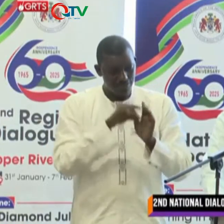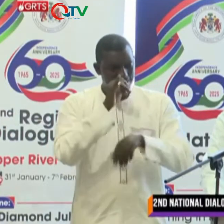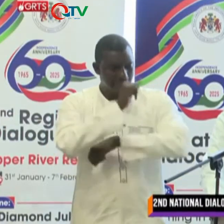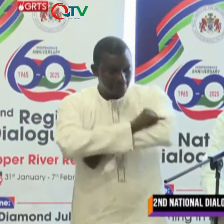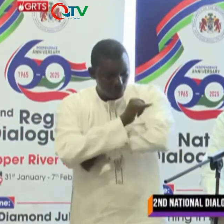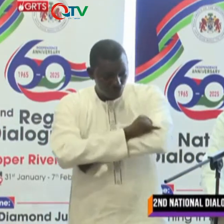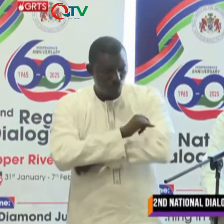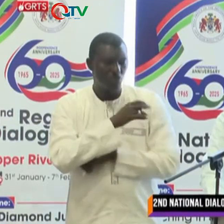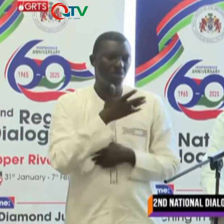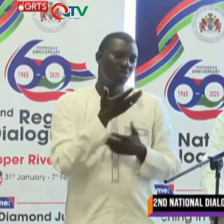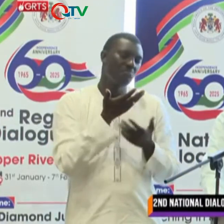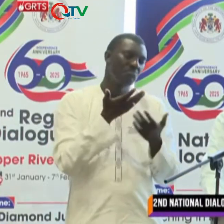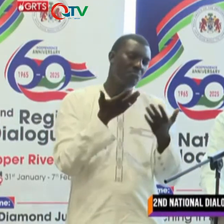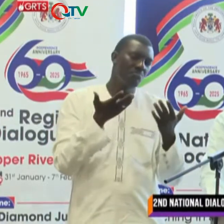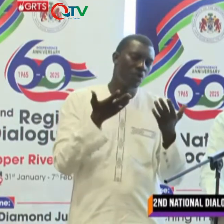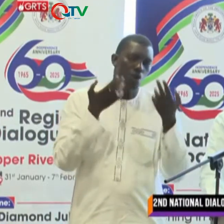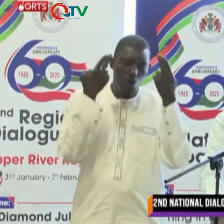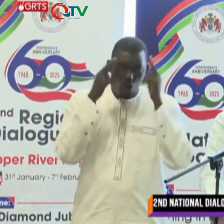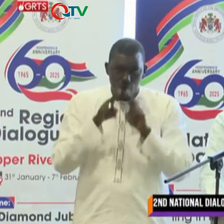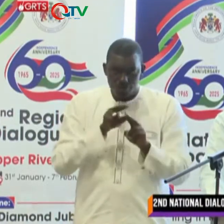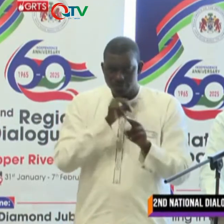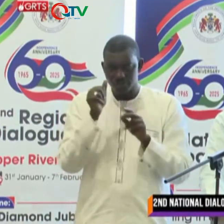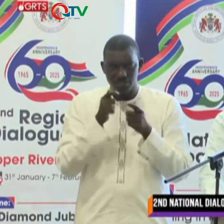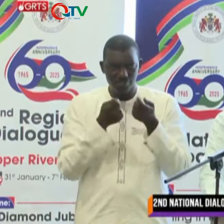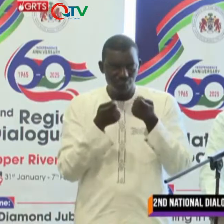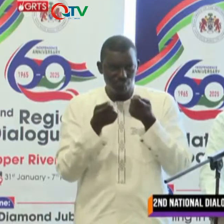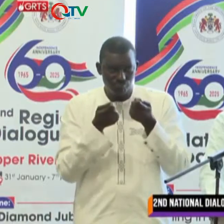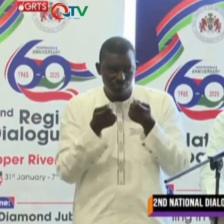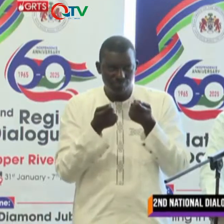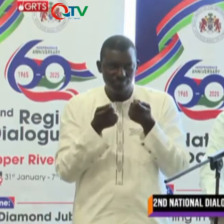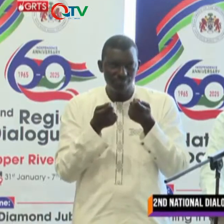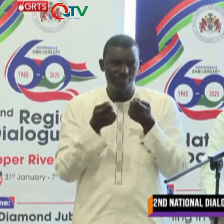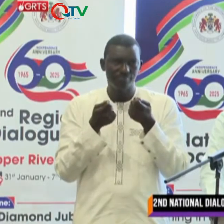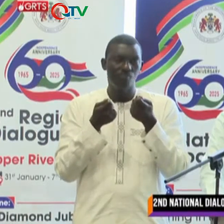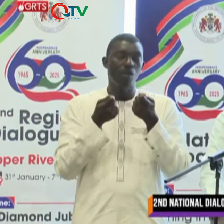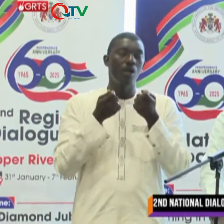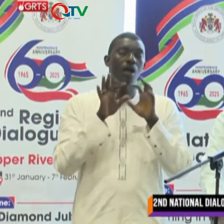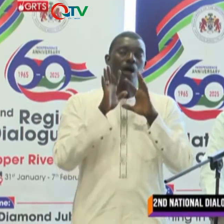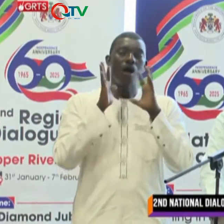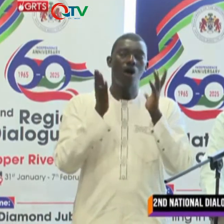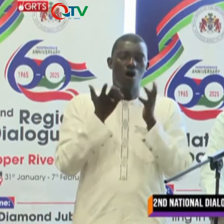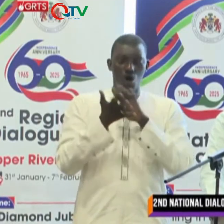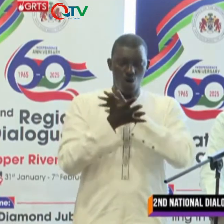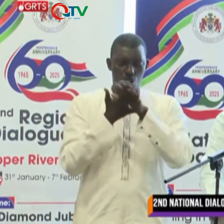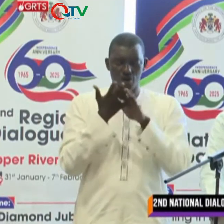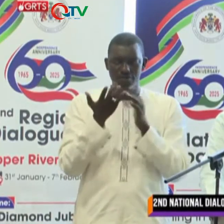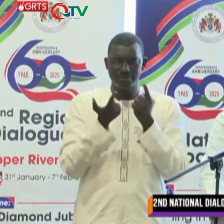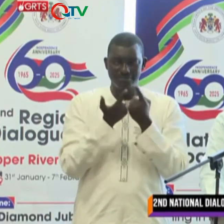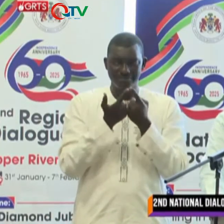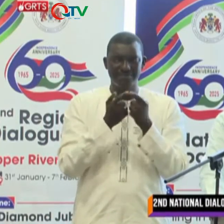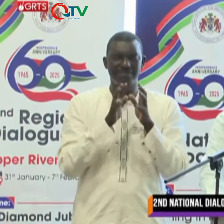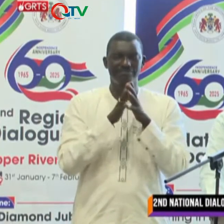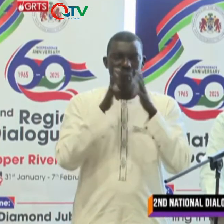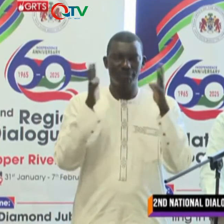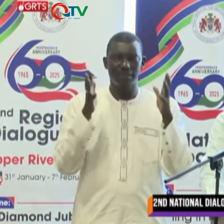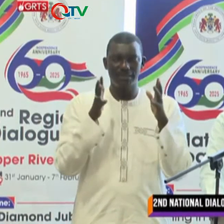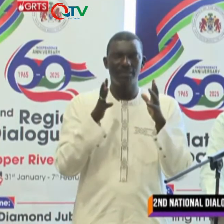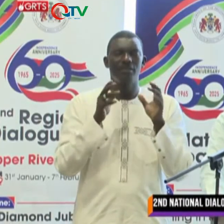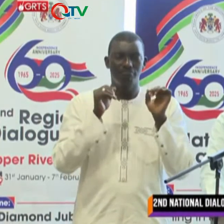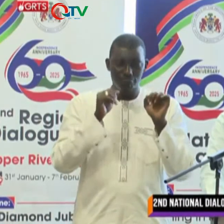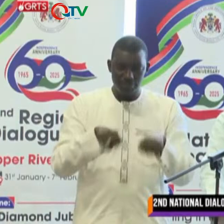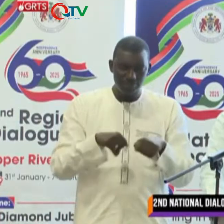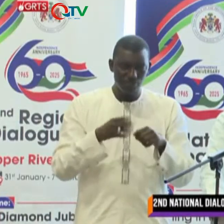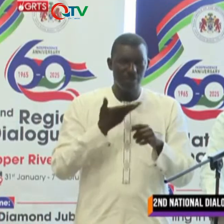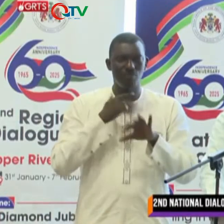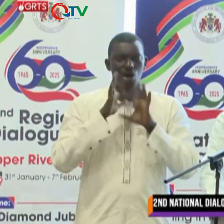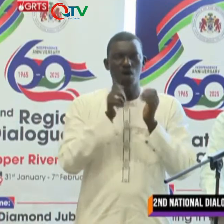institutions, procedures, laws, and regulations. All these are big enough to accommodate all